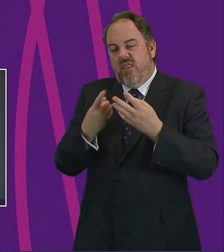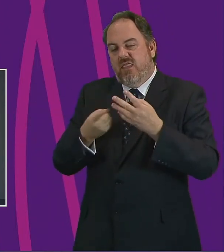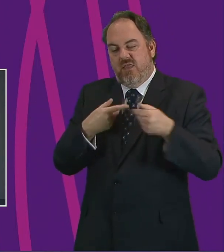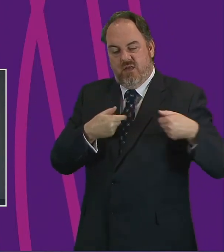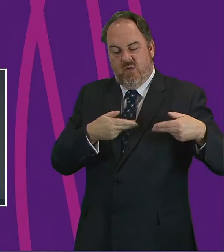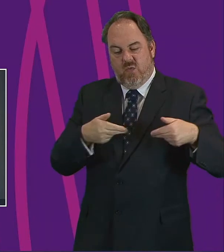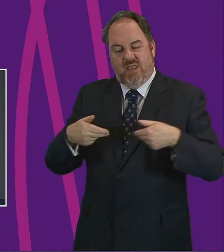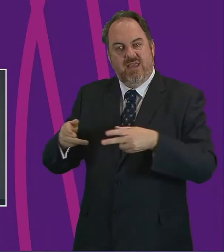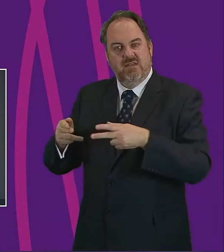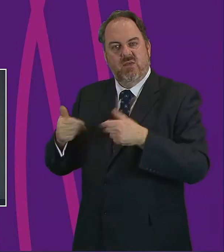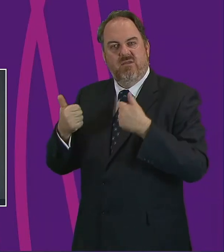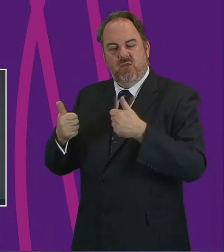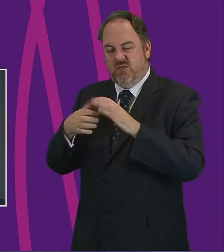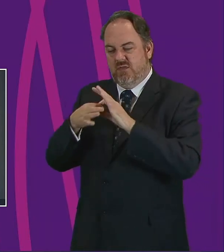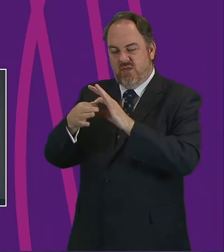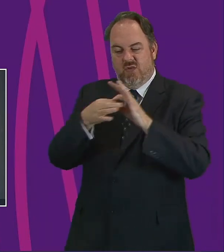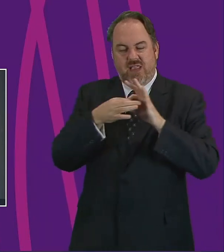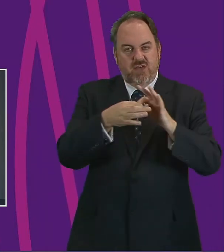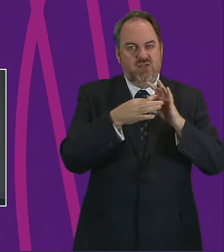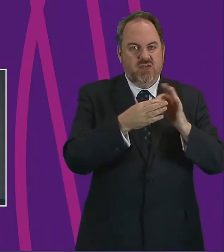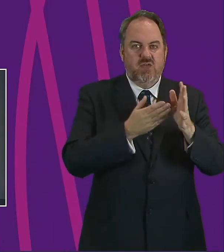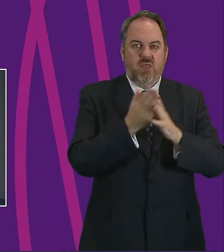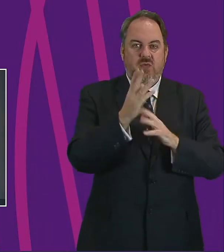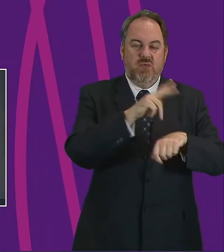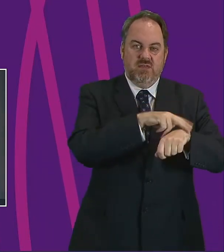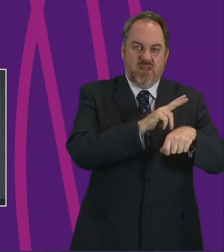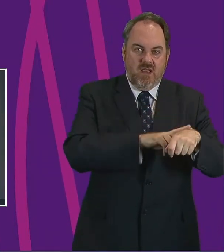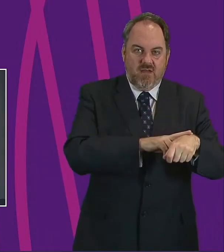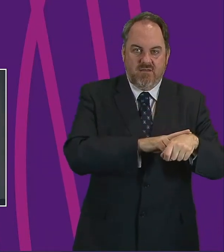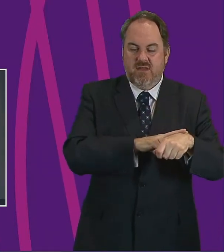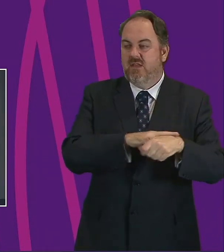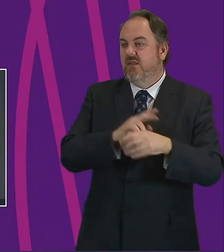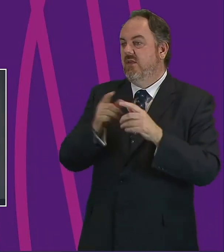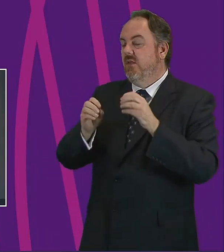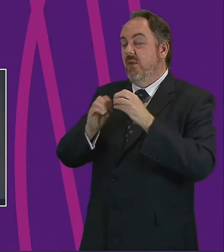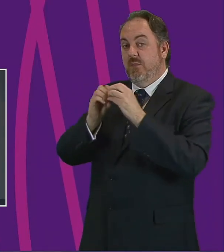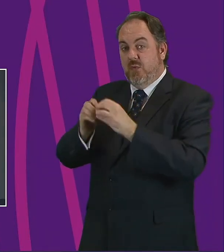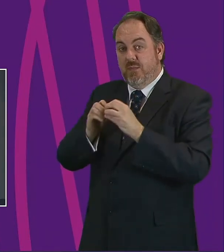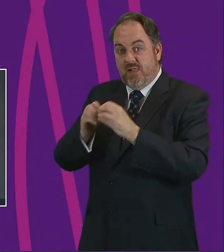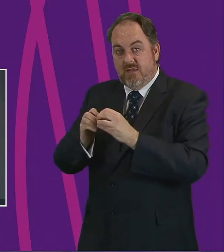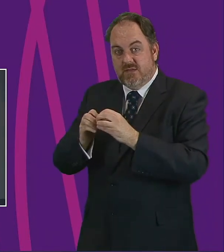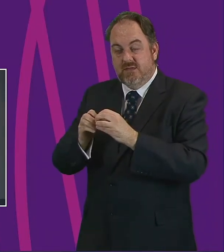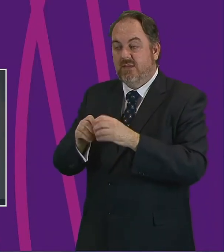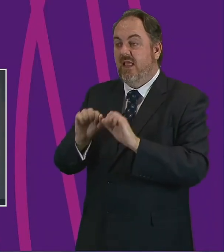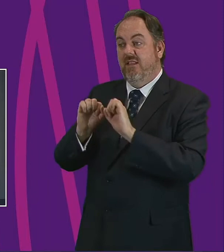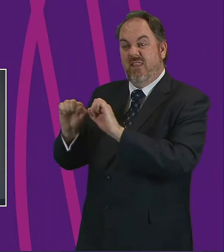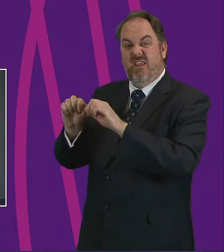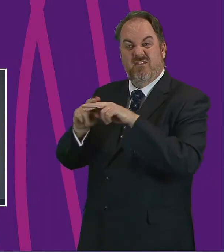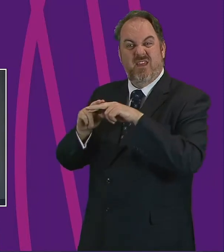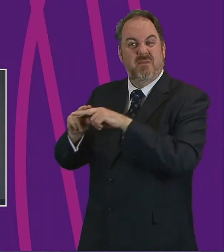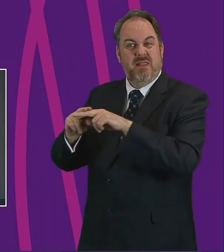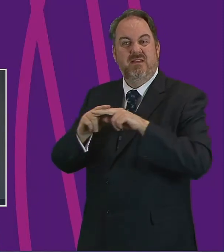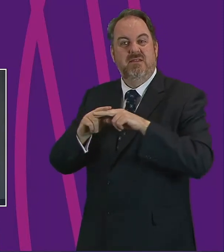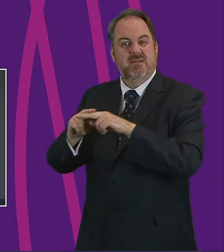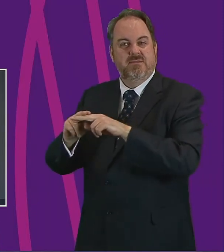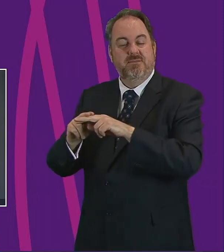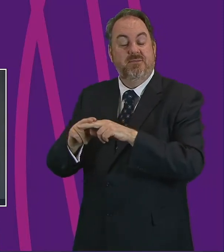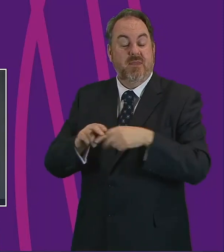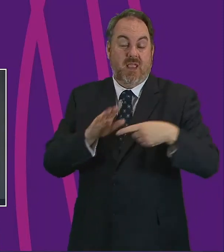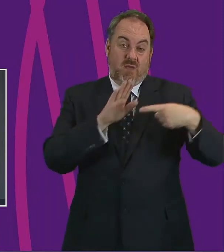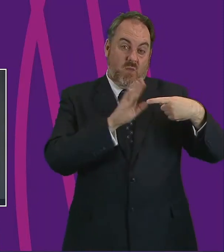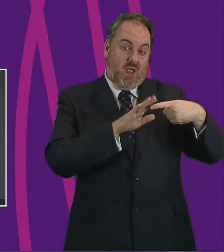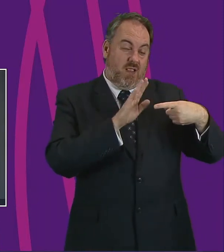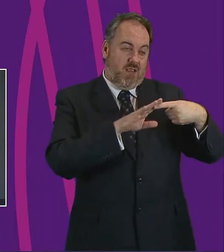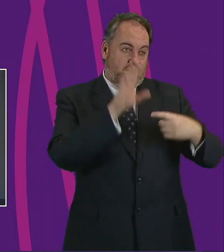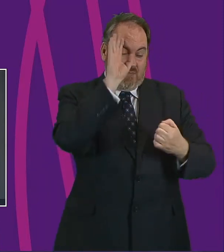exist between staff and pupils and their families. And I can think of one example where I was in